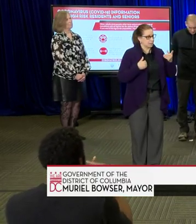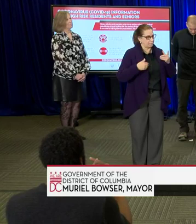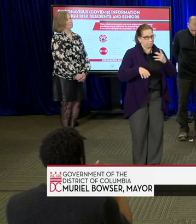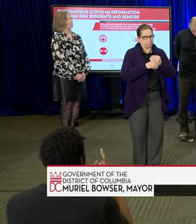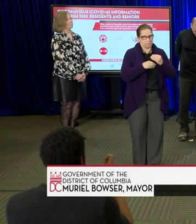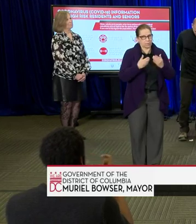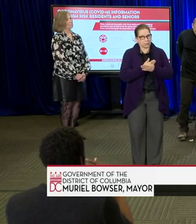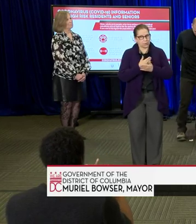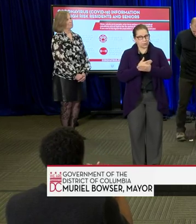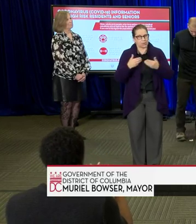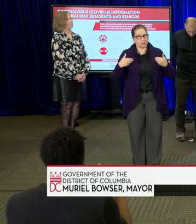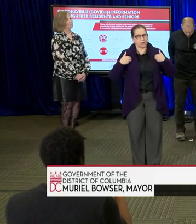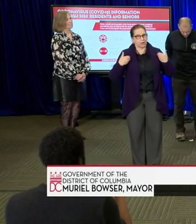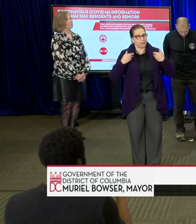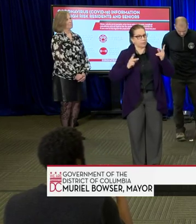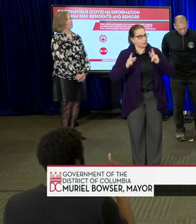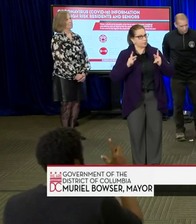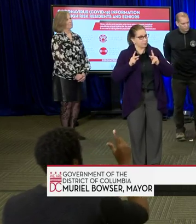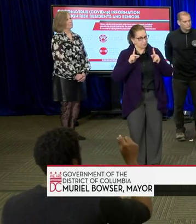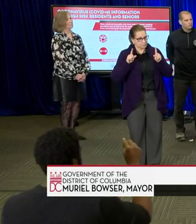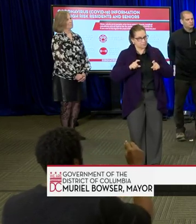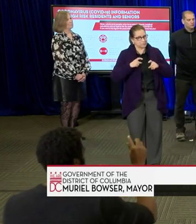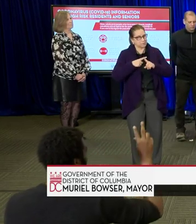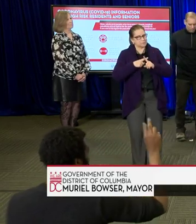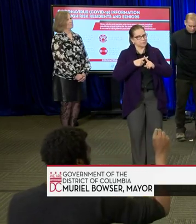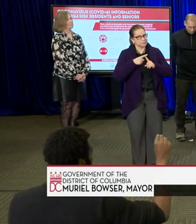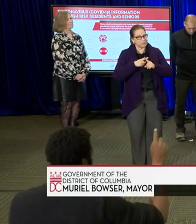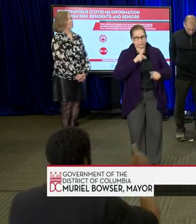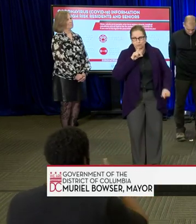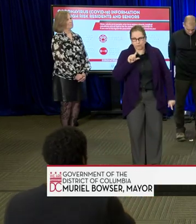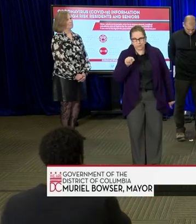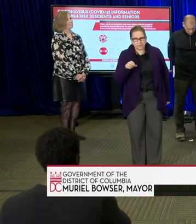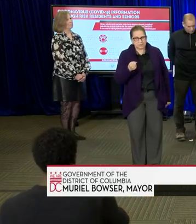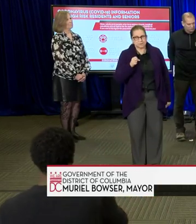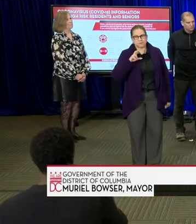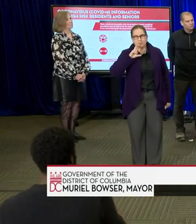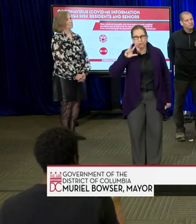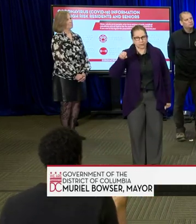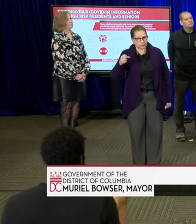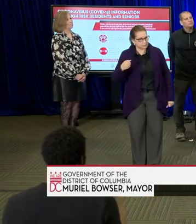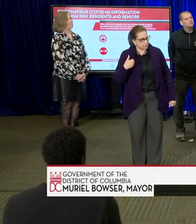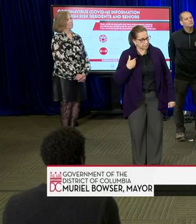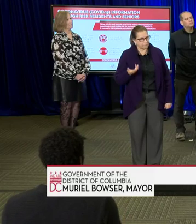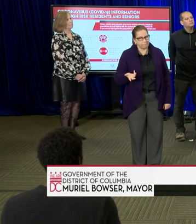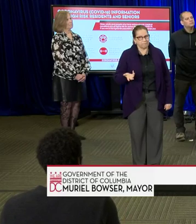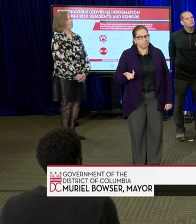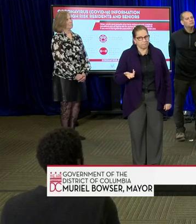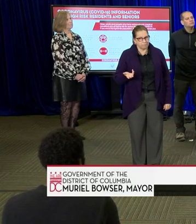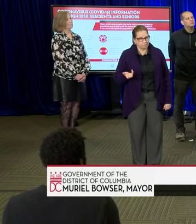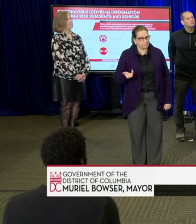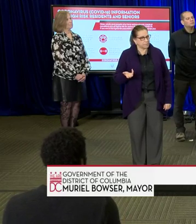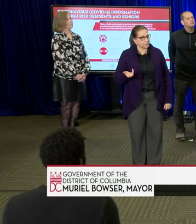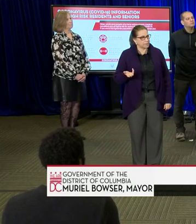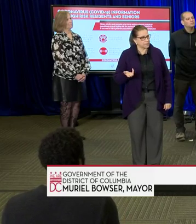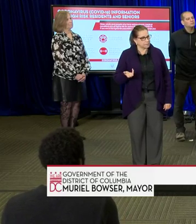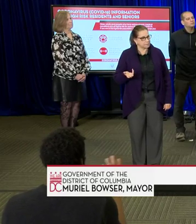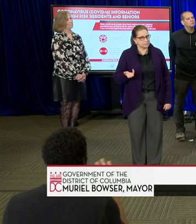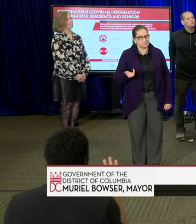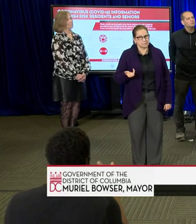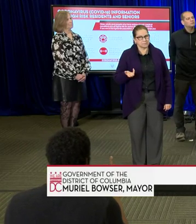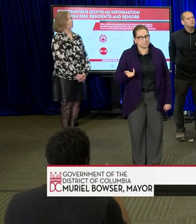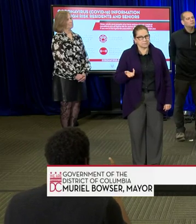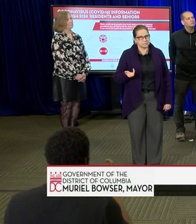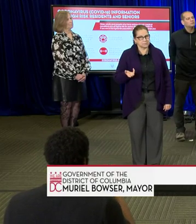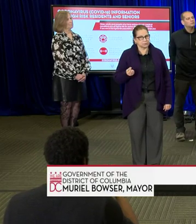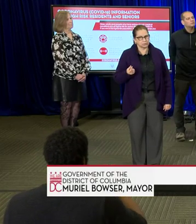30, down to 8 years old, are they asymptomatic when they test? And what do we read into these numbers